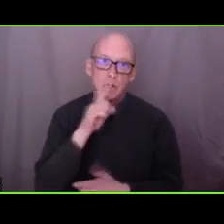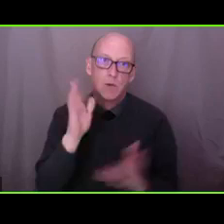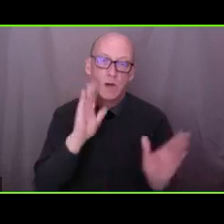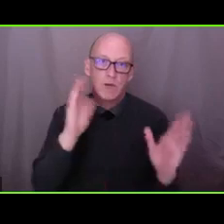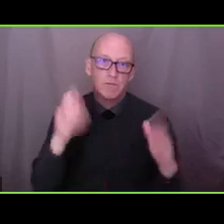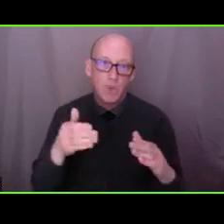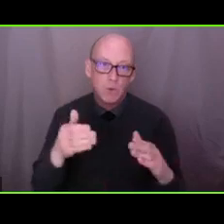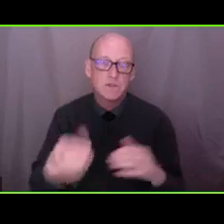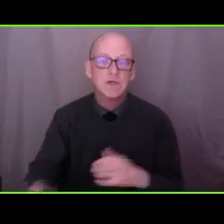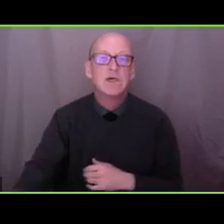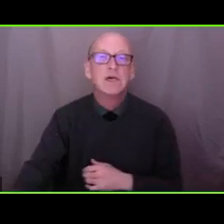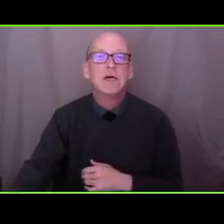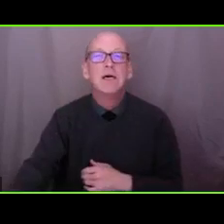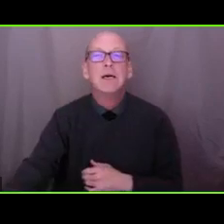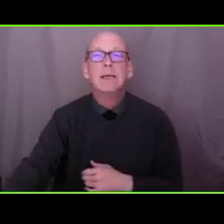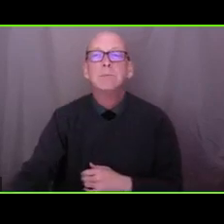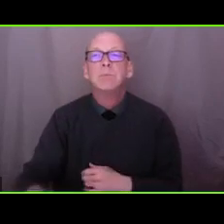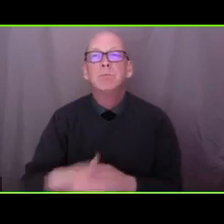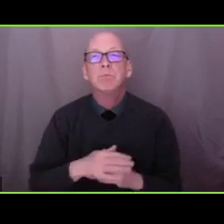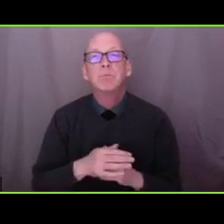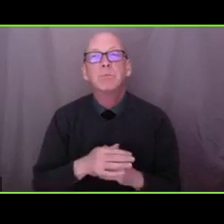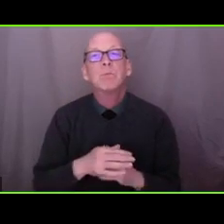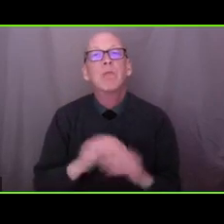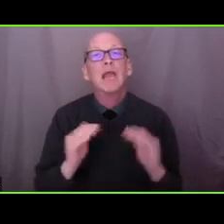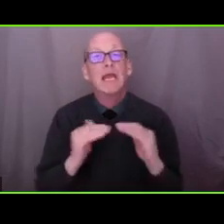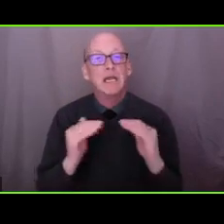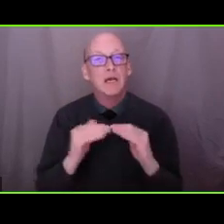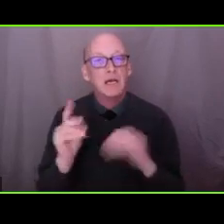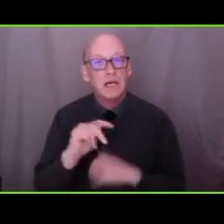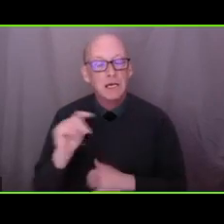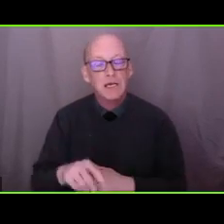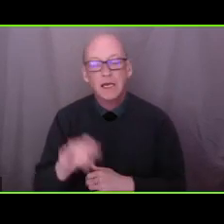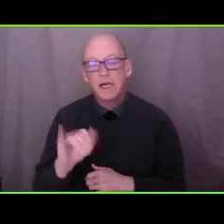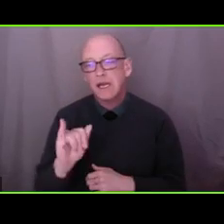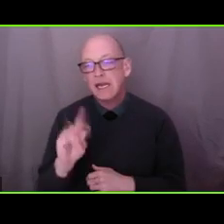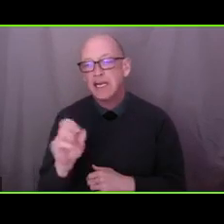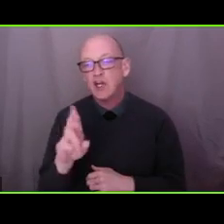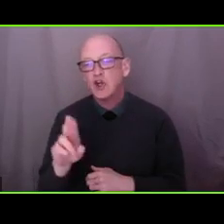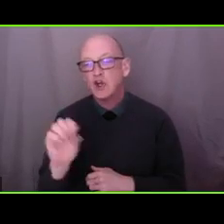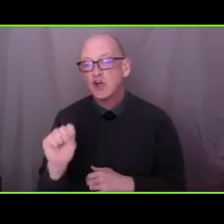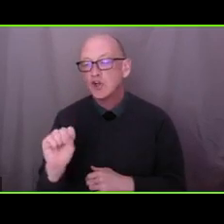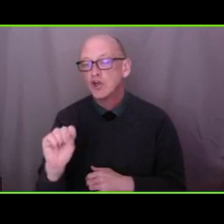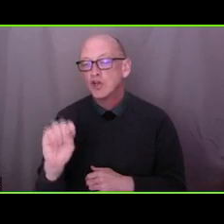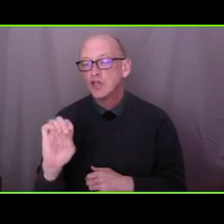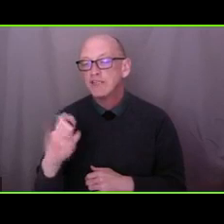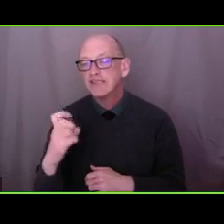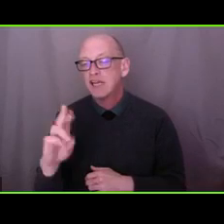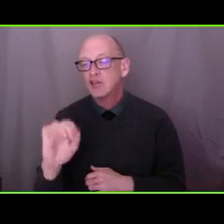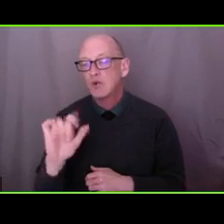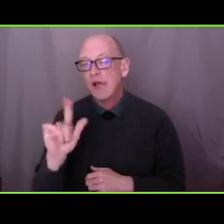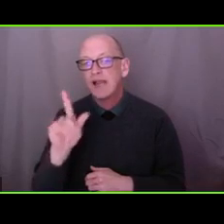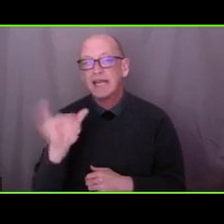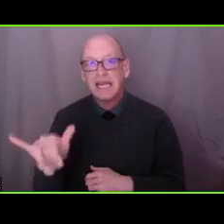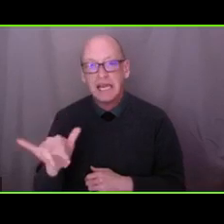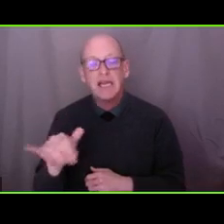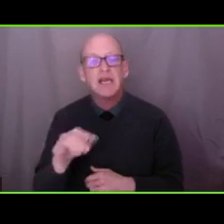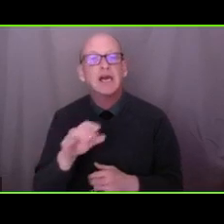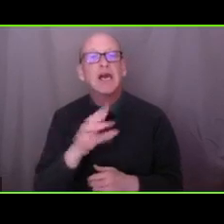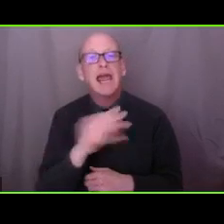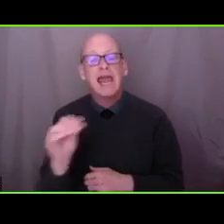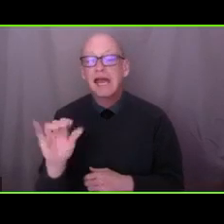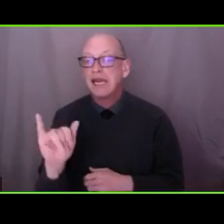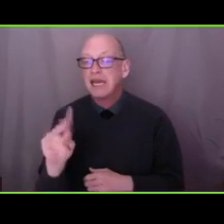director, the new director for Equality Toledo, was the intersectionality of us. And that includes the deaf community, that includes